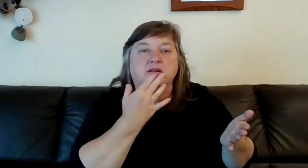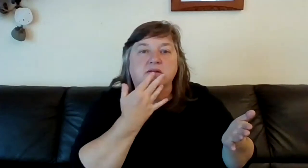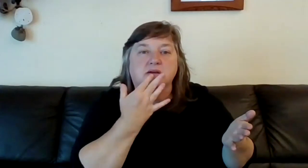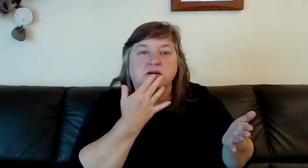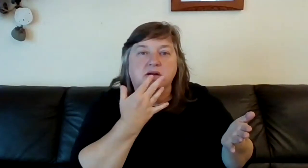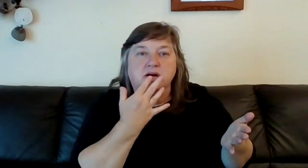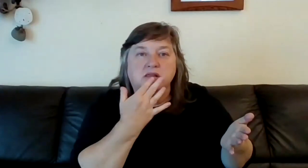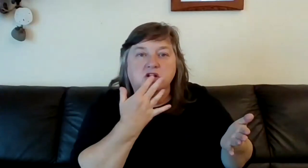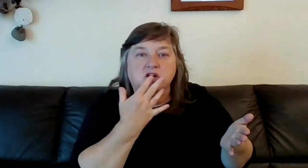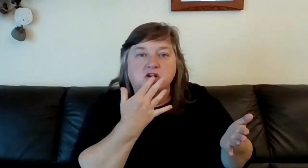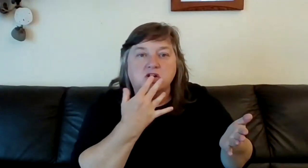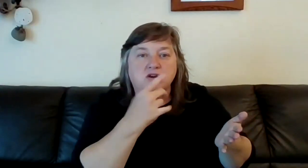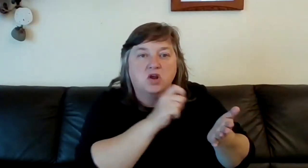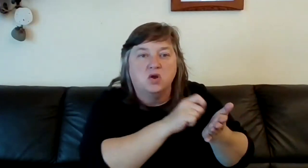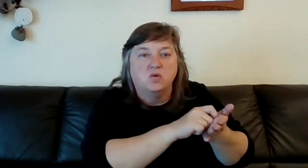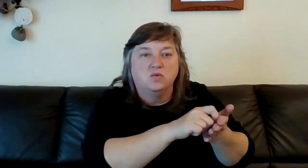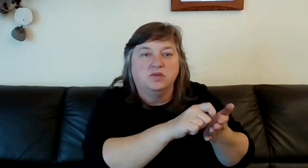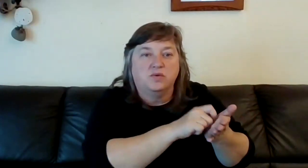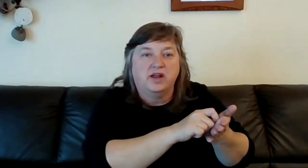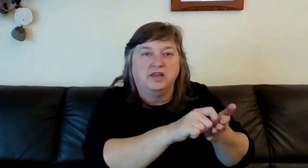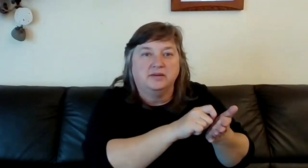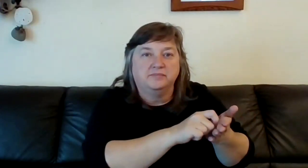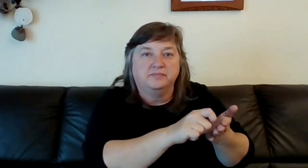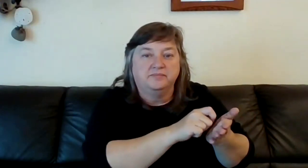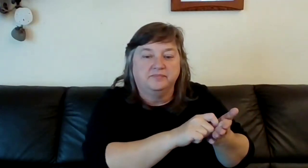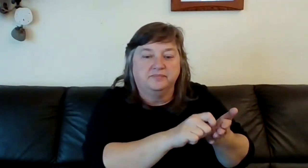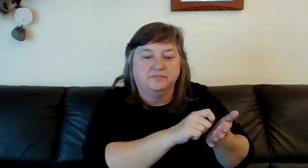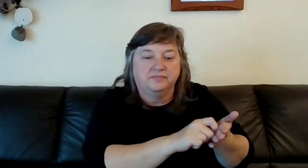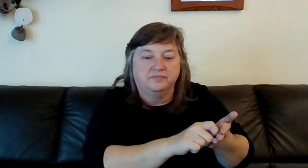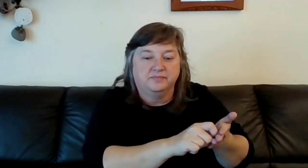crayon, color with writing,